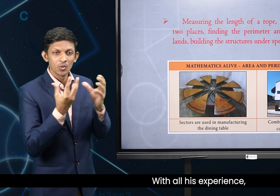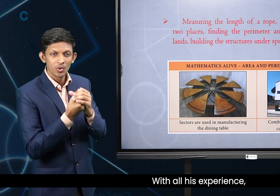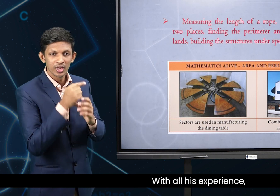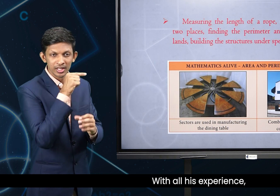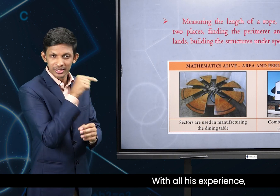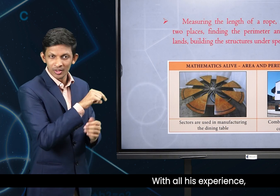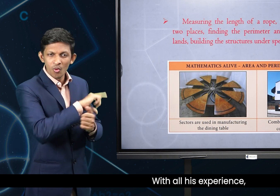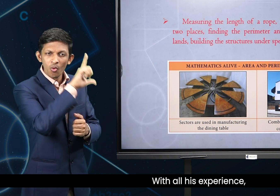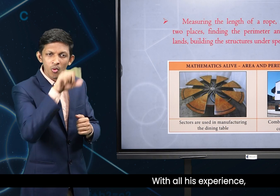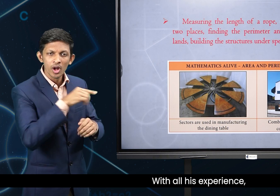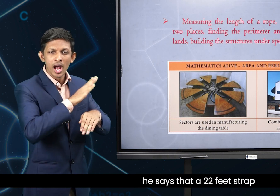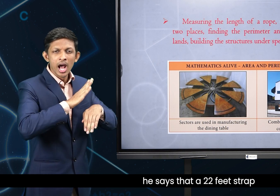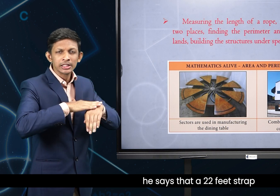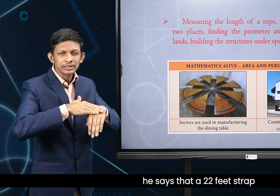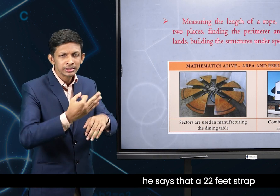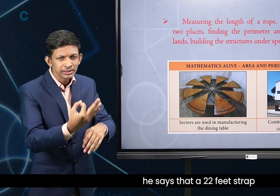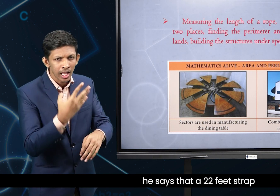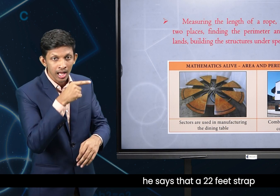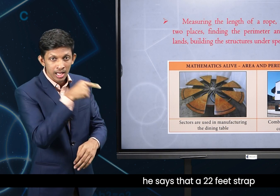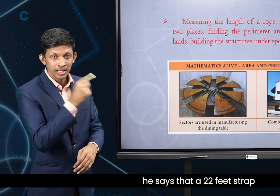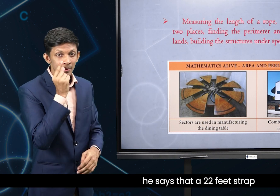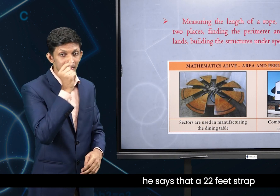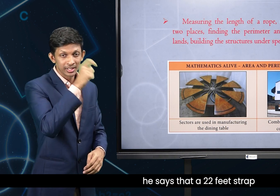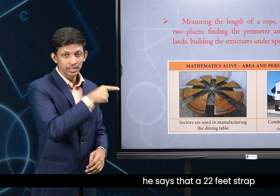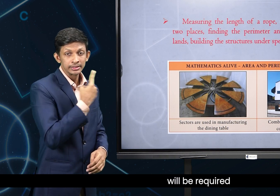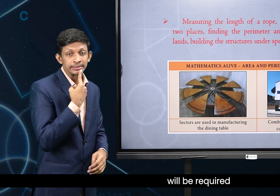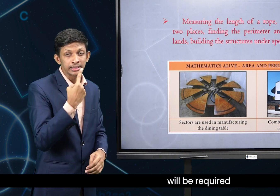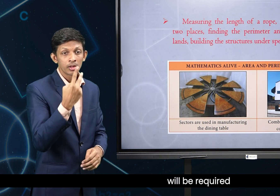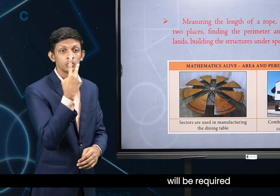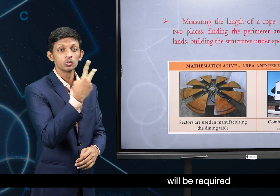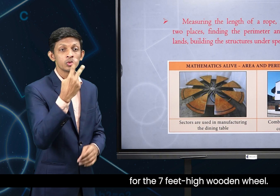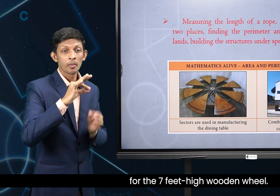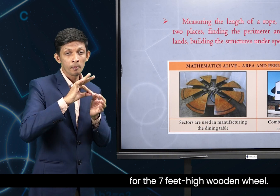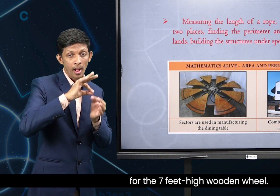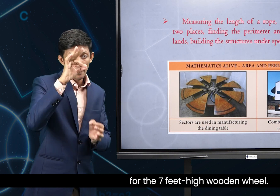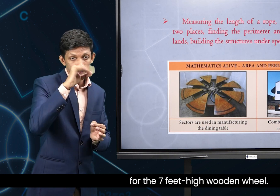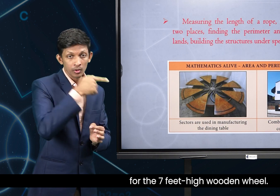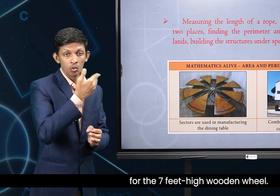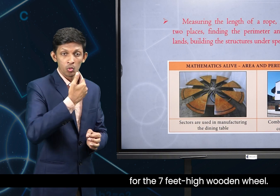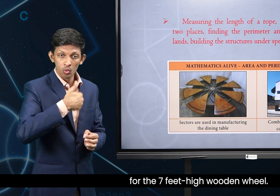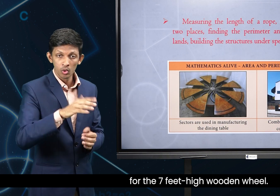With all his experience, he says that a 22 feet strap will be required for a 7 feet high wooden wheel.